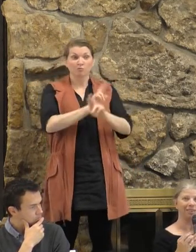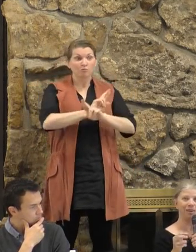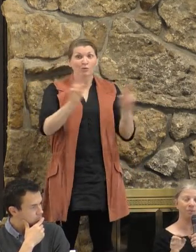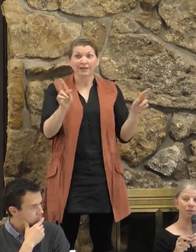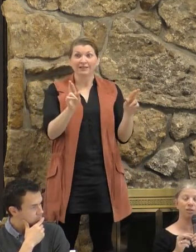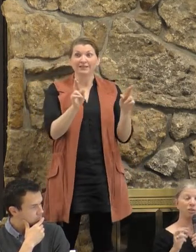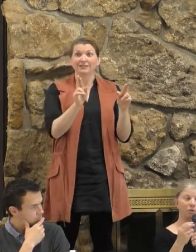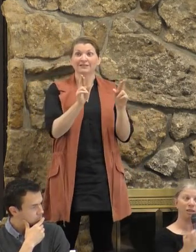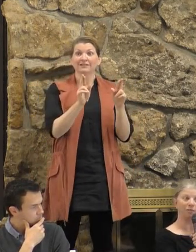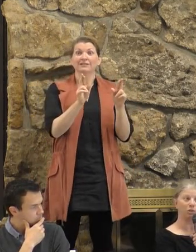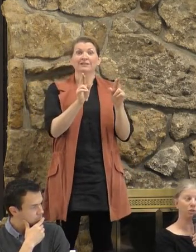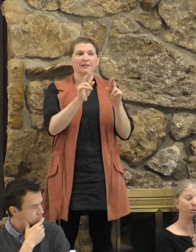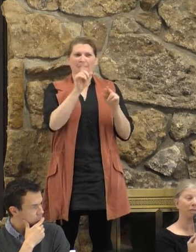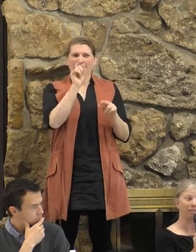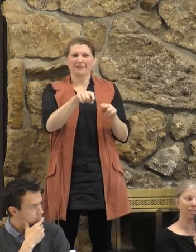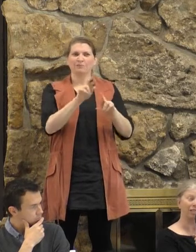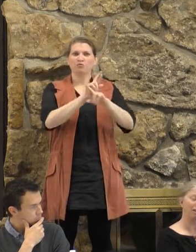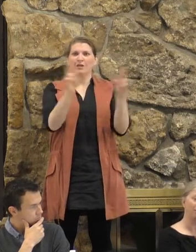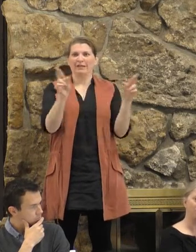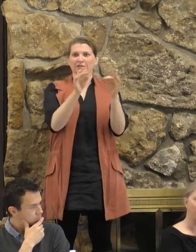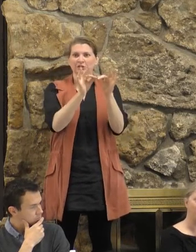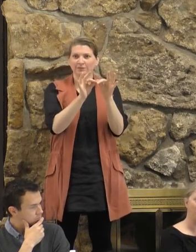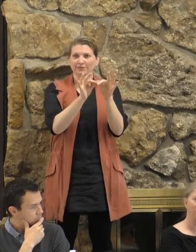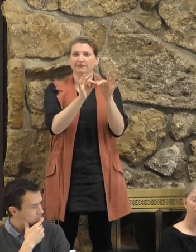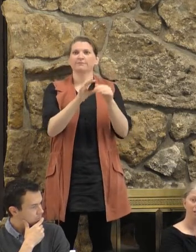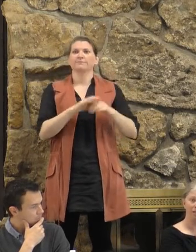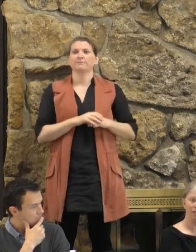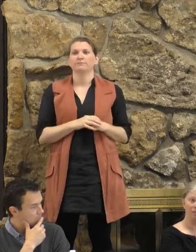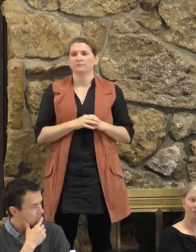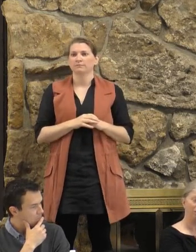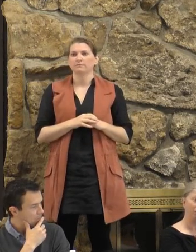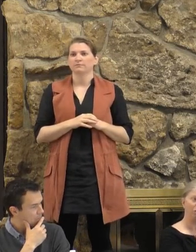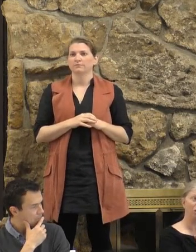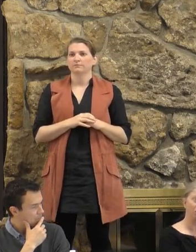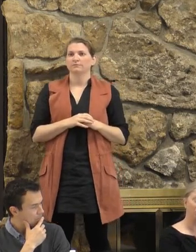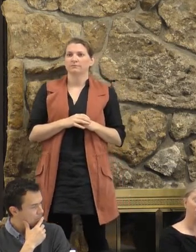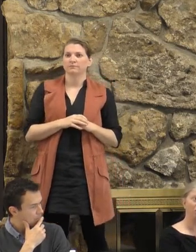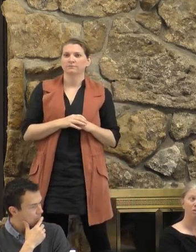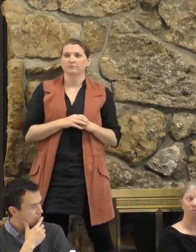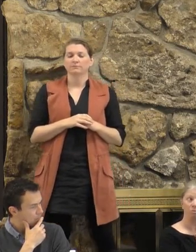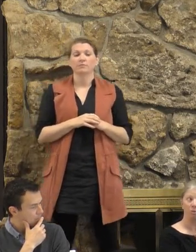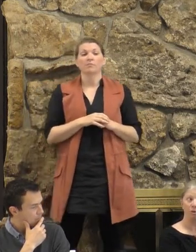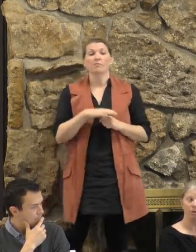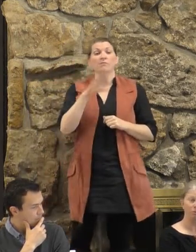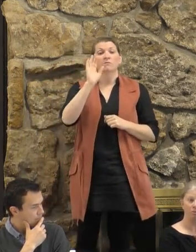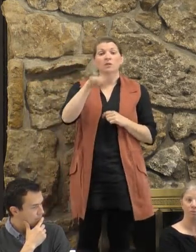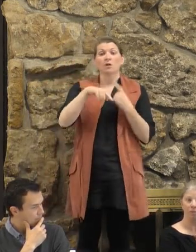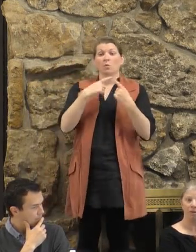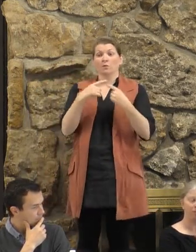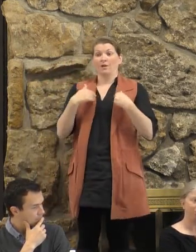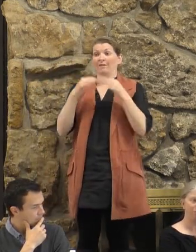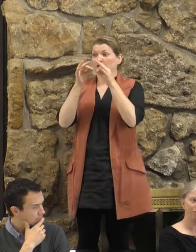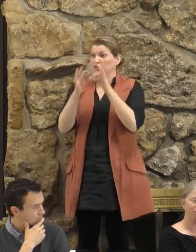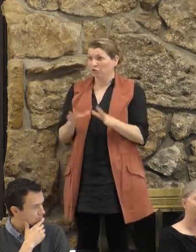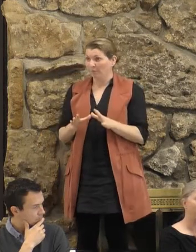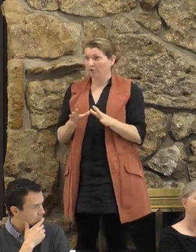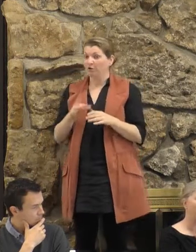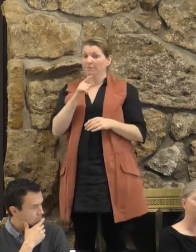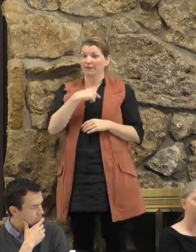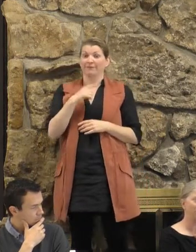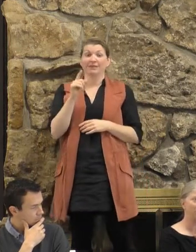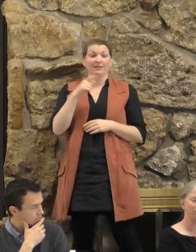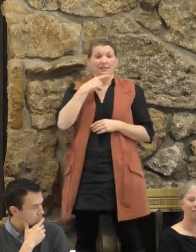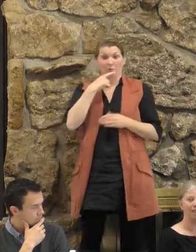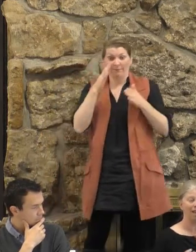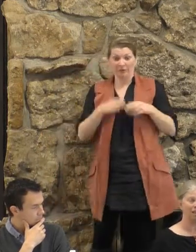see, so the deaf consumer can see both the doctor or